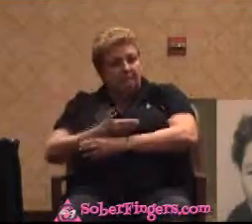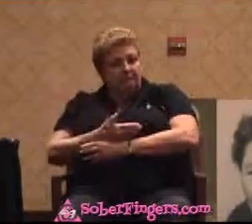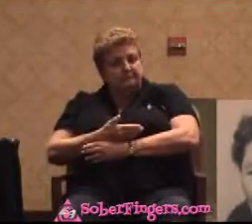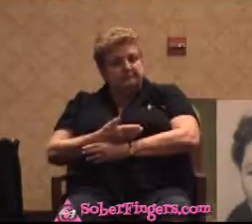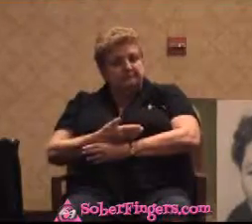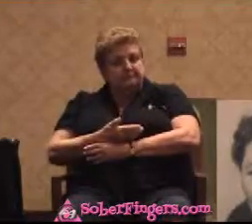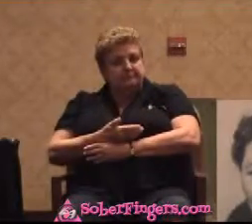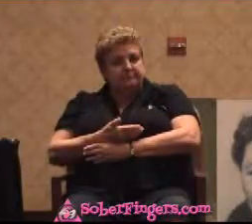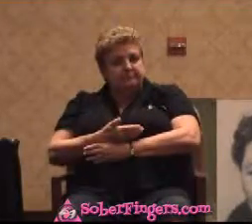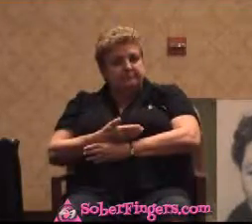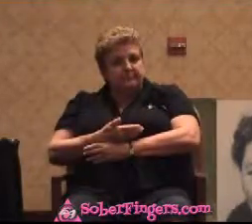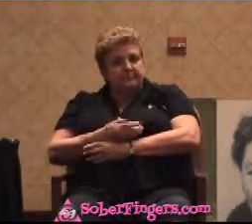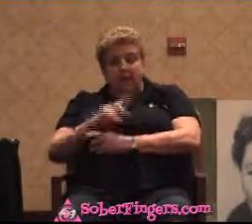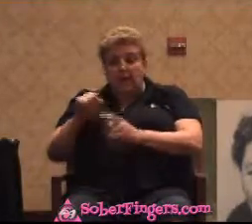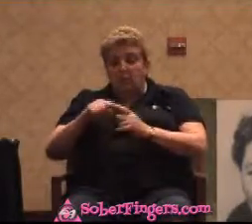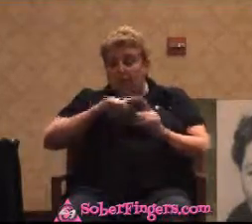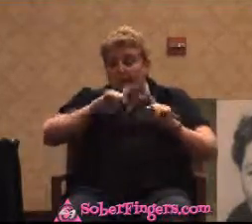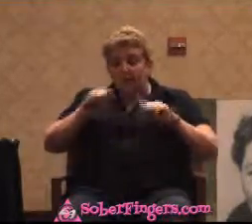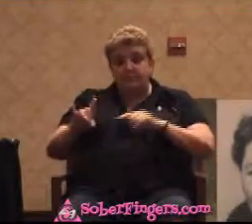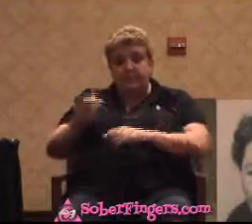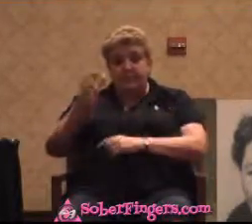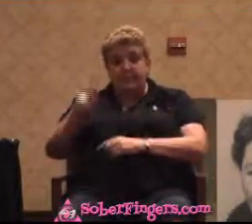And when they came to pick him up, they didn't stop to see me.